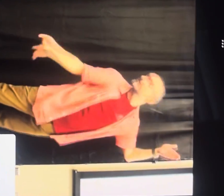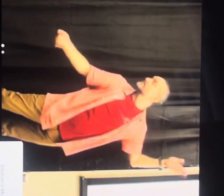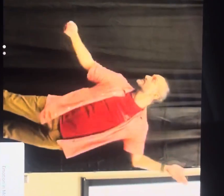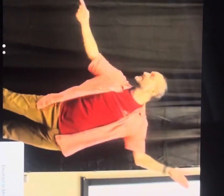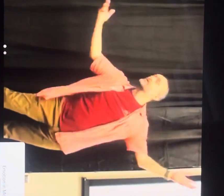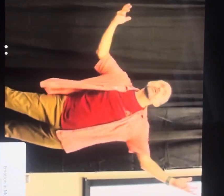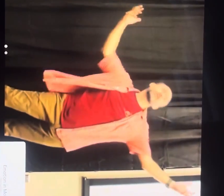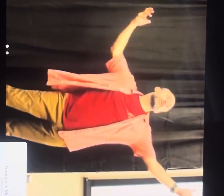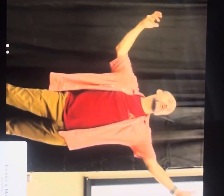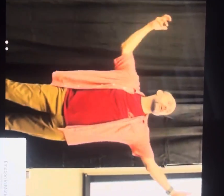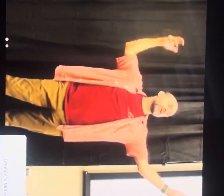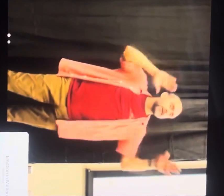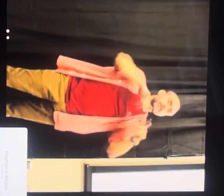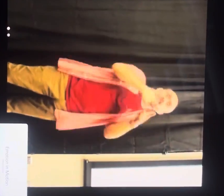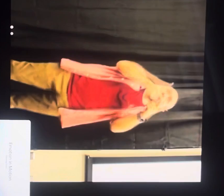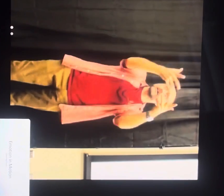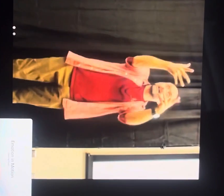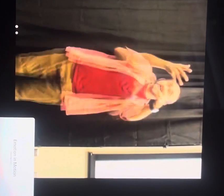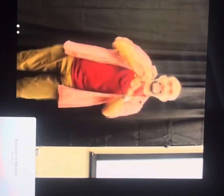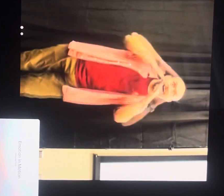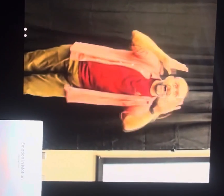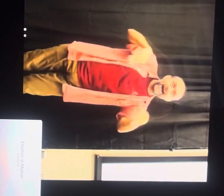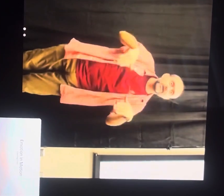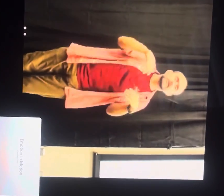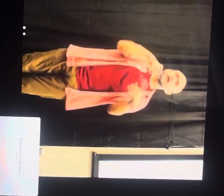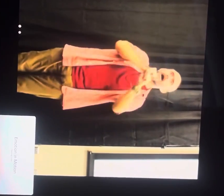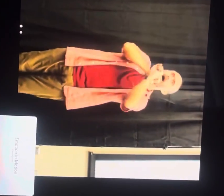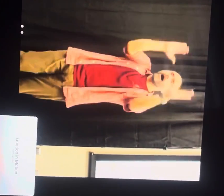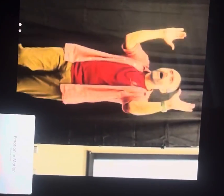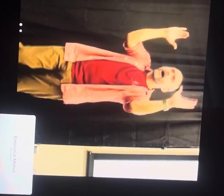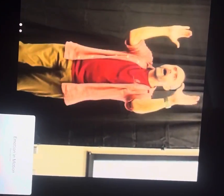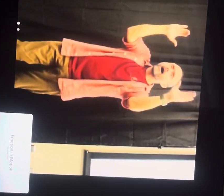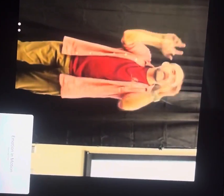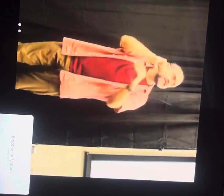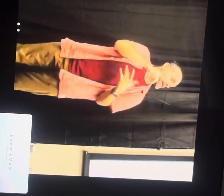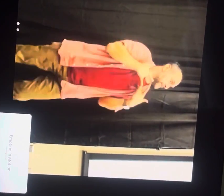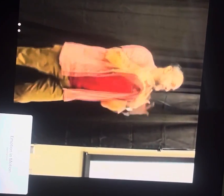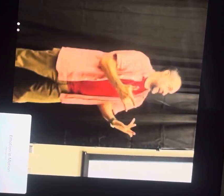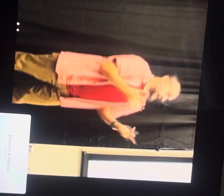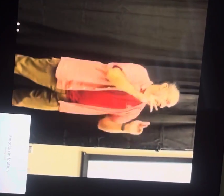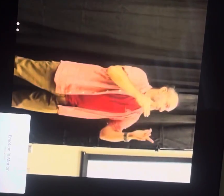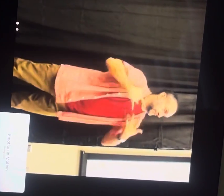huge list of things that you want. And then